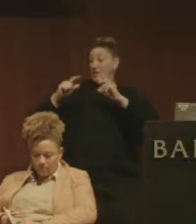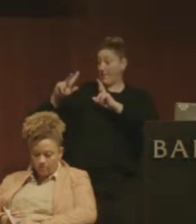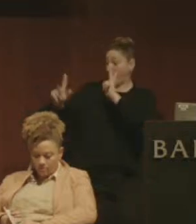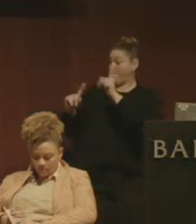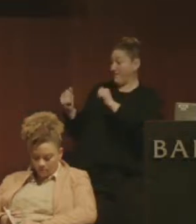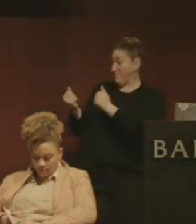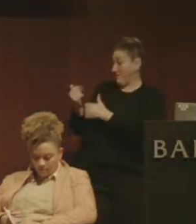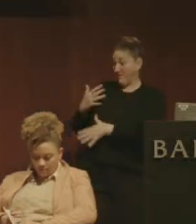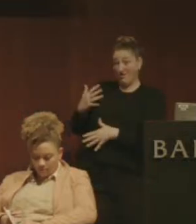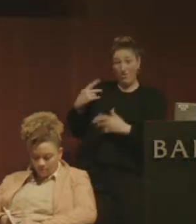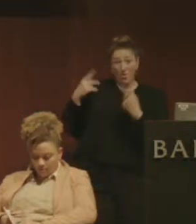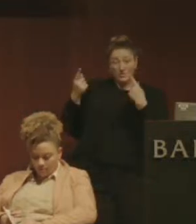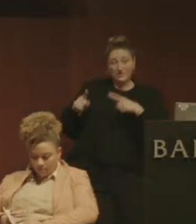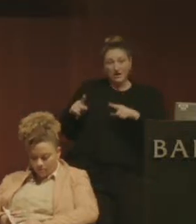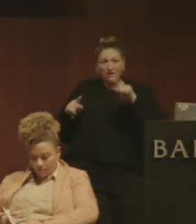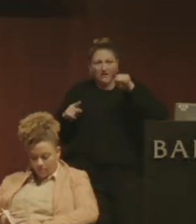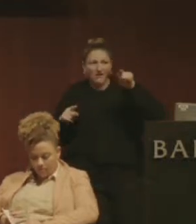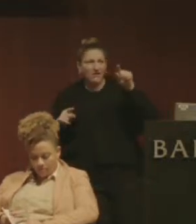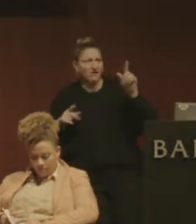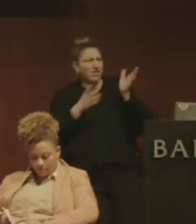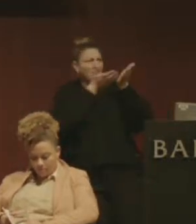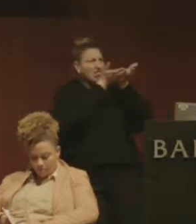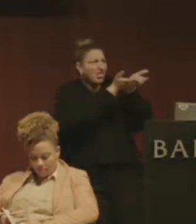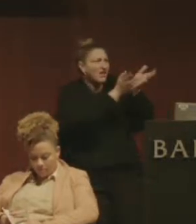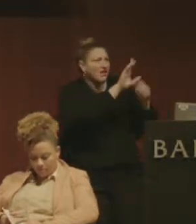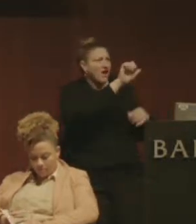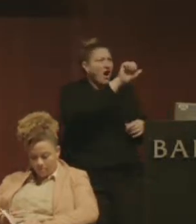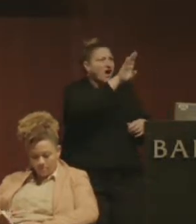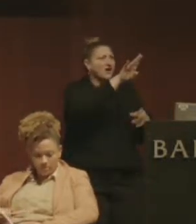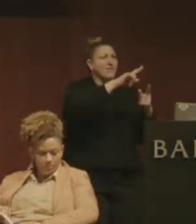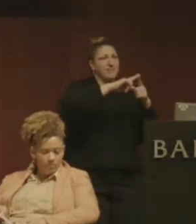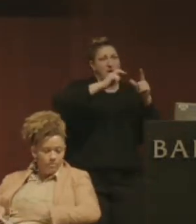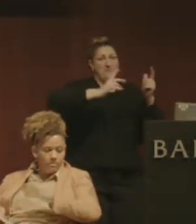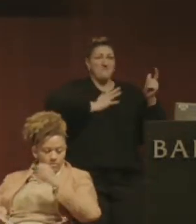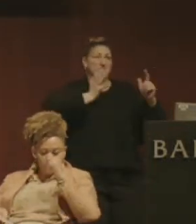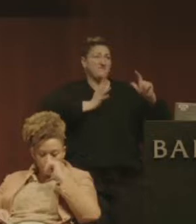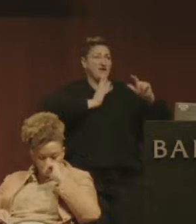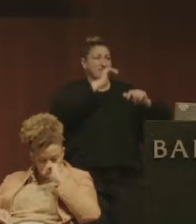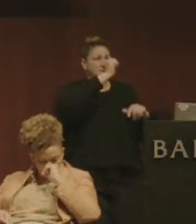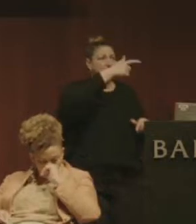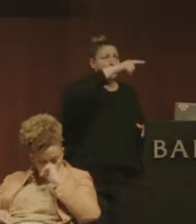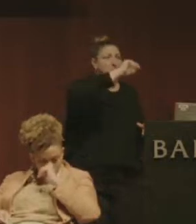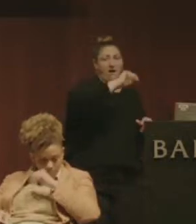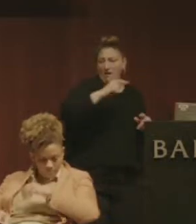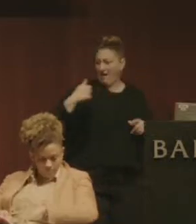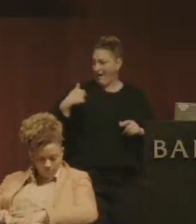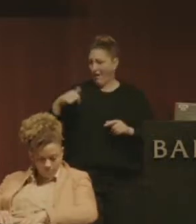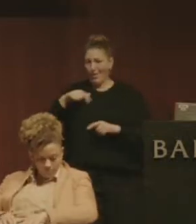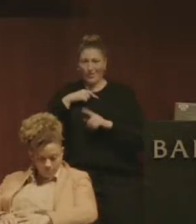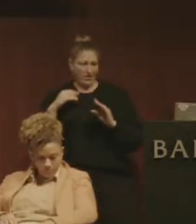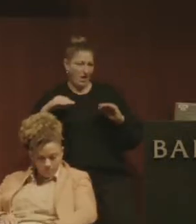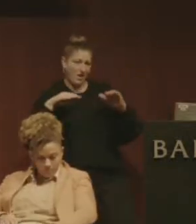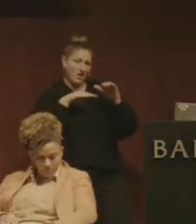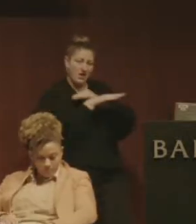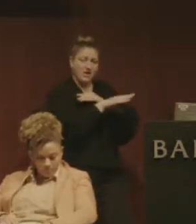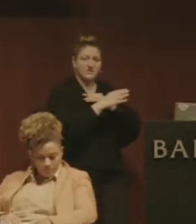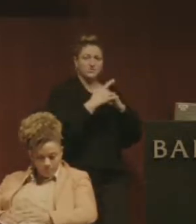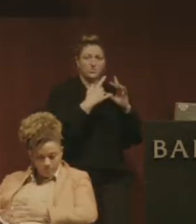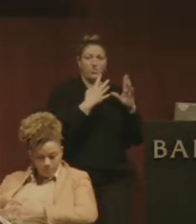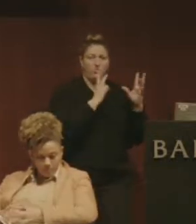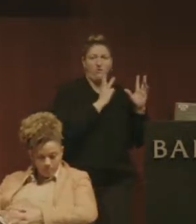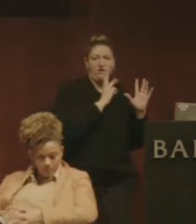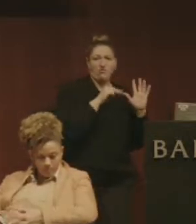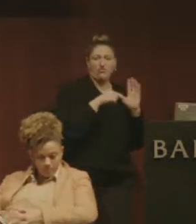the nearby yacht clubs and apartment buildings would facilitate access to the water. With the circulation of these